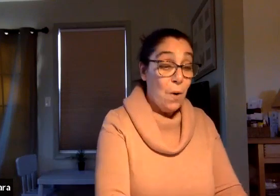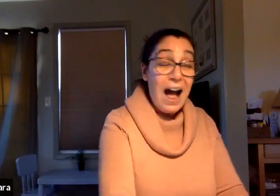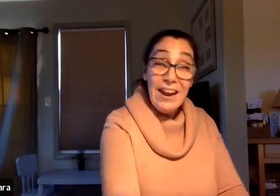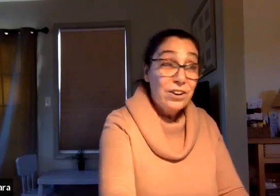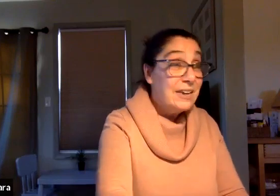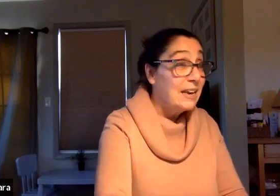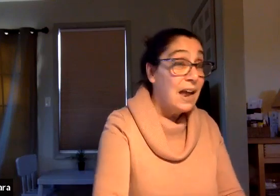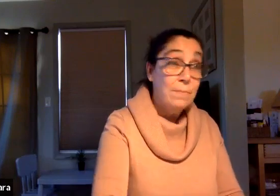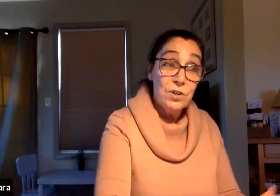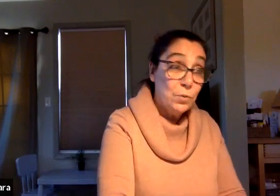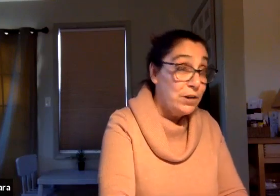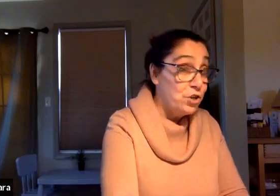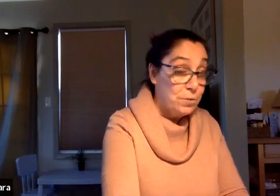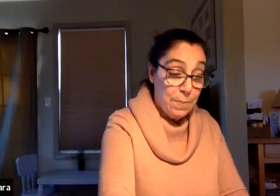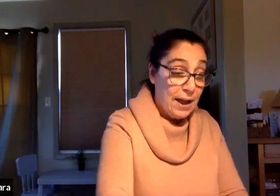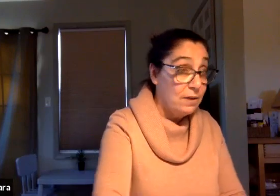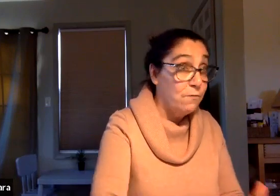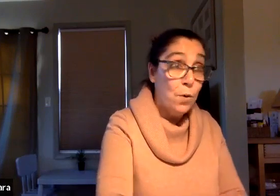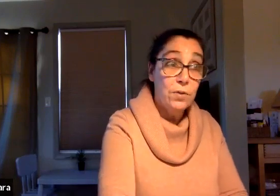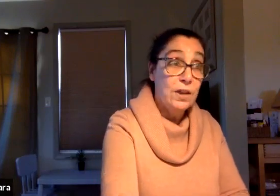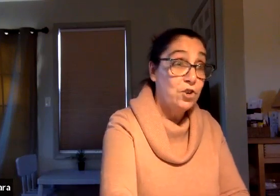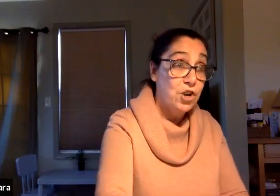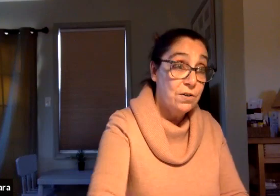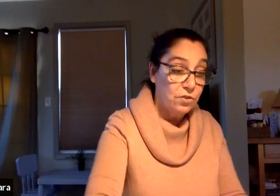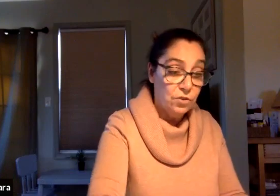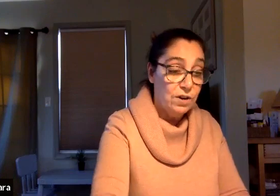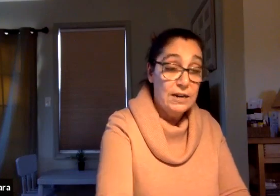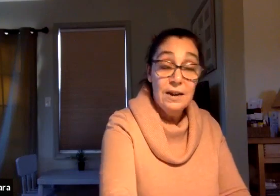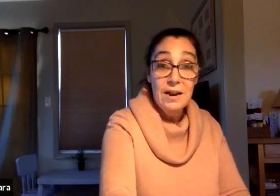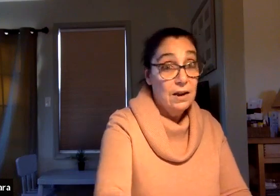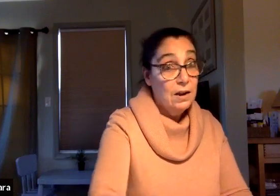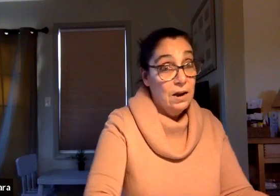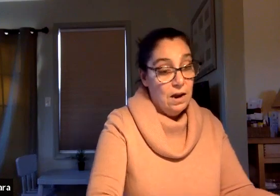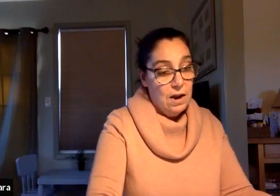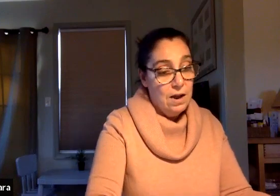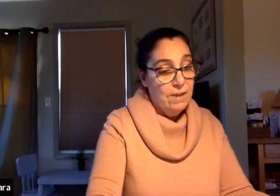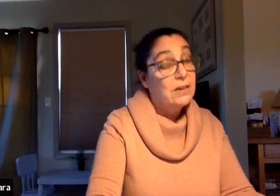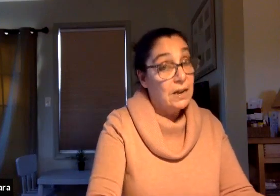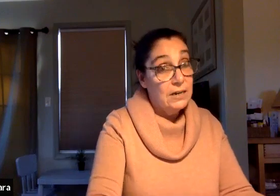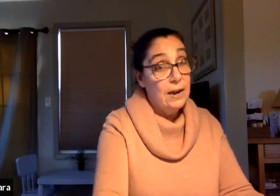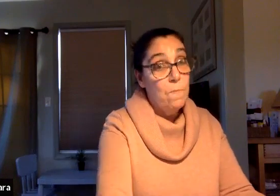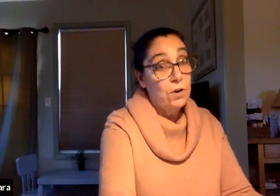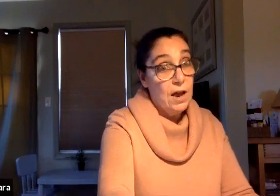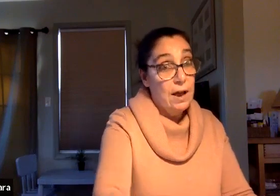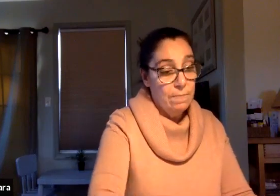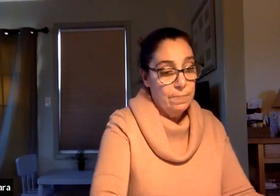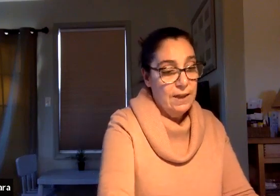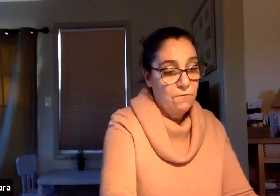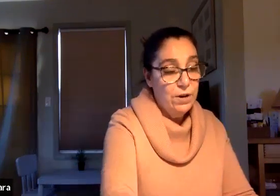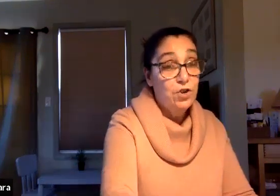I could take time to switch back and forth and share the screen. It's going to take more time. If we